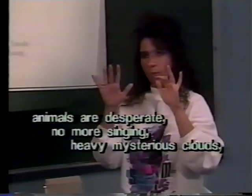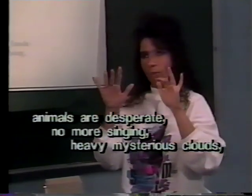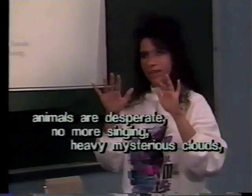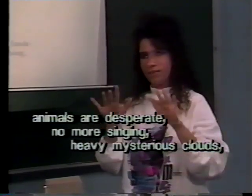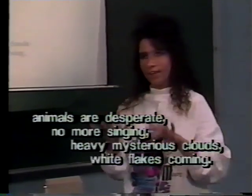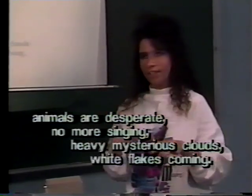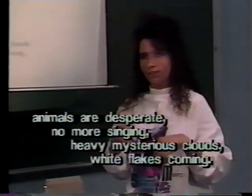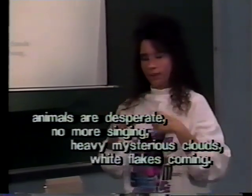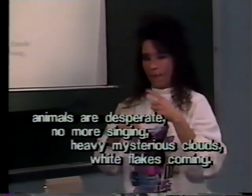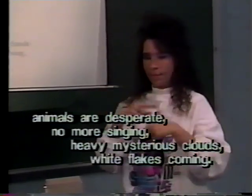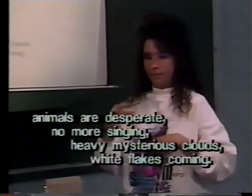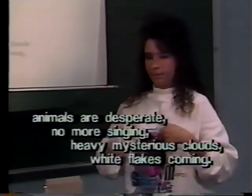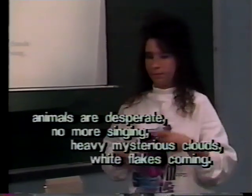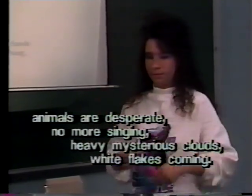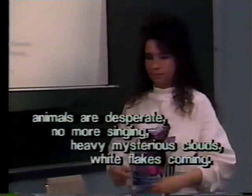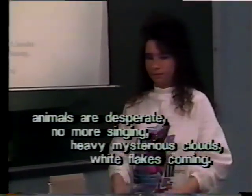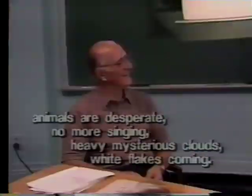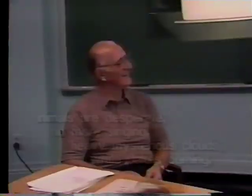white flakes were coming.